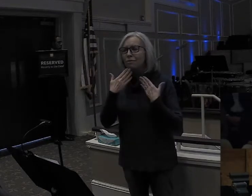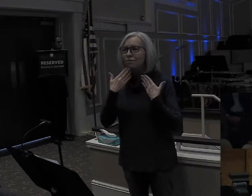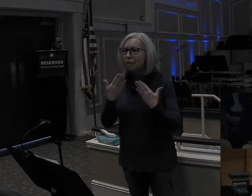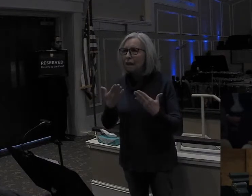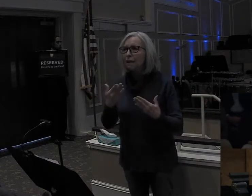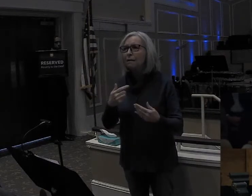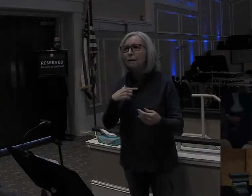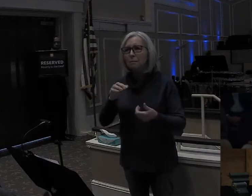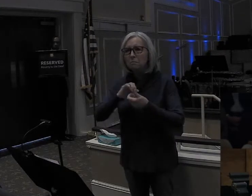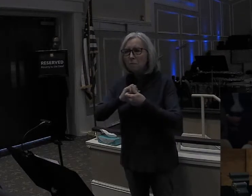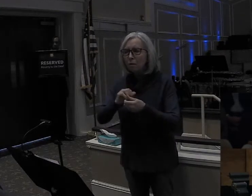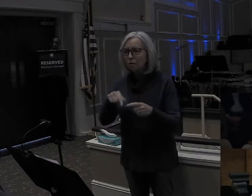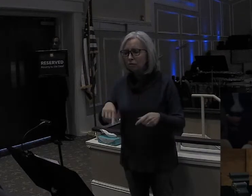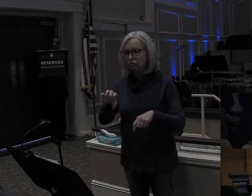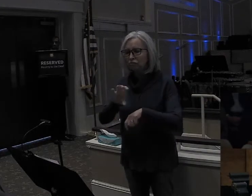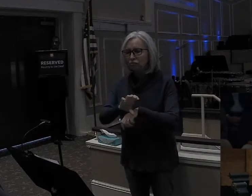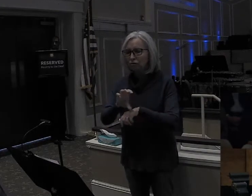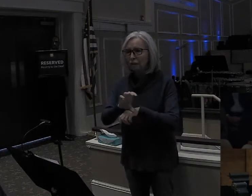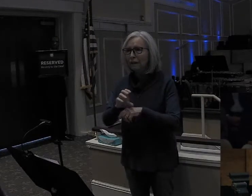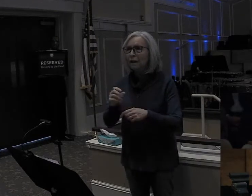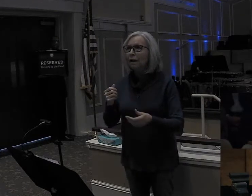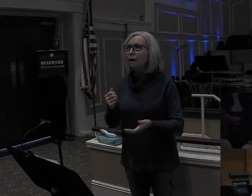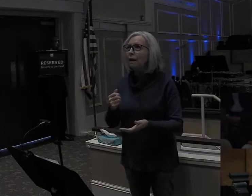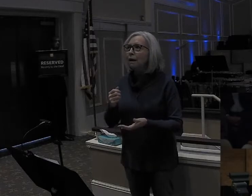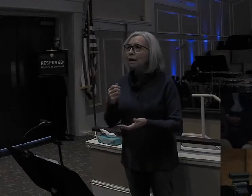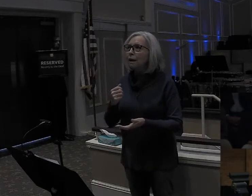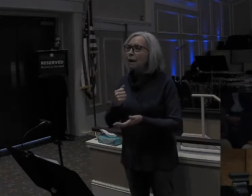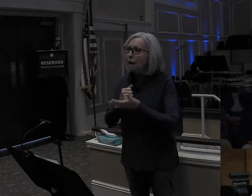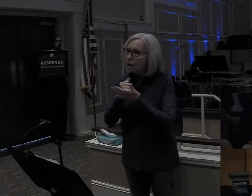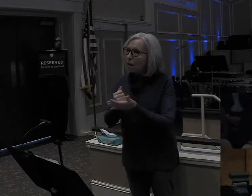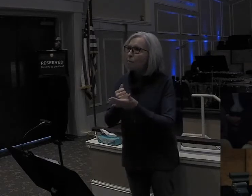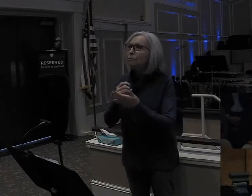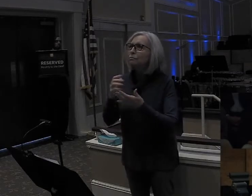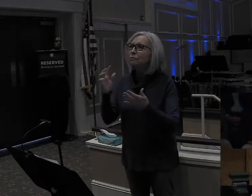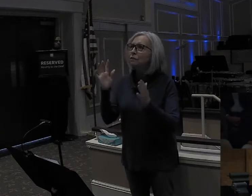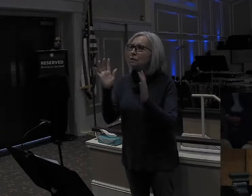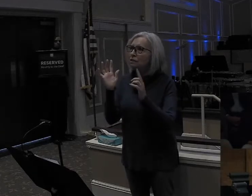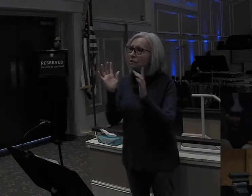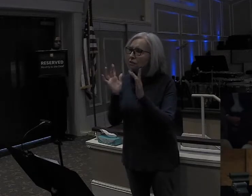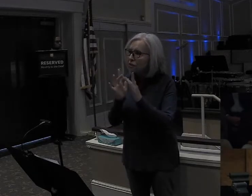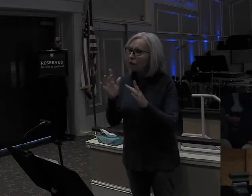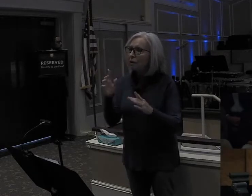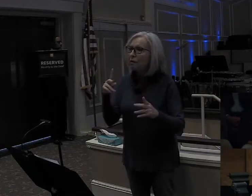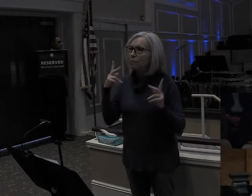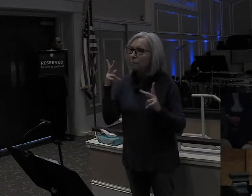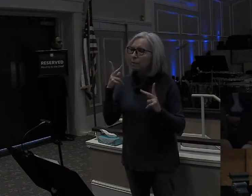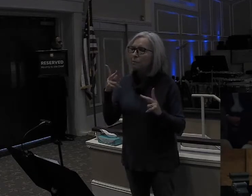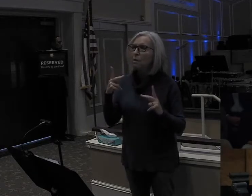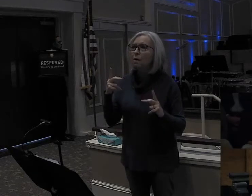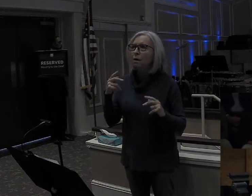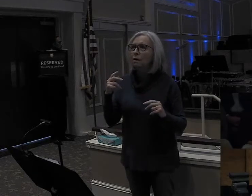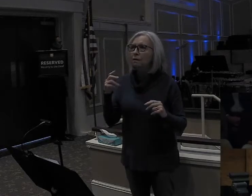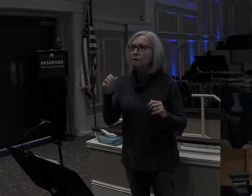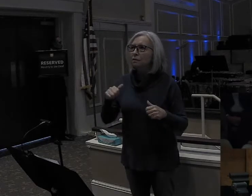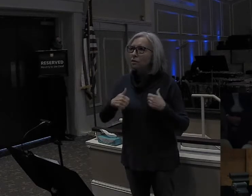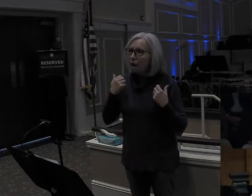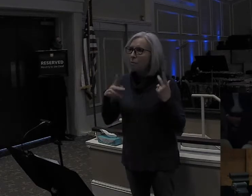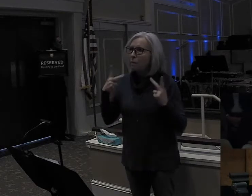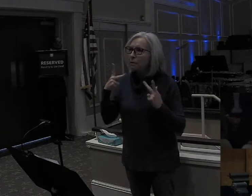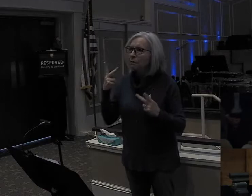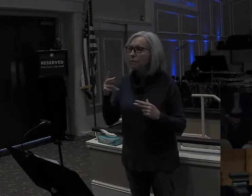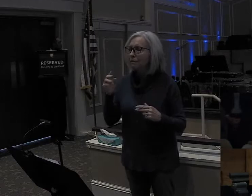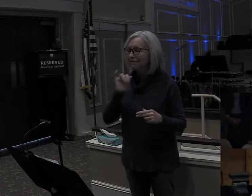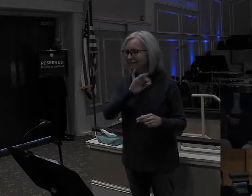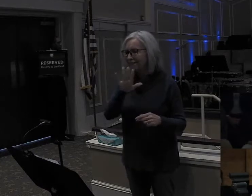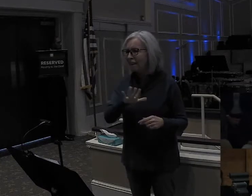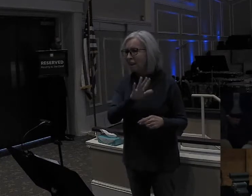partner with this church and get to be here and get to be a part of reaching Casey Joe and Casey Jane. My invitation to you all is, if